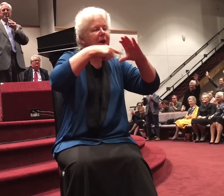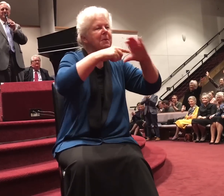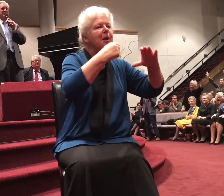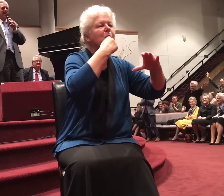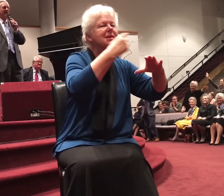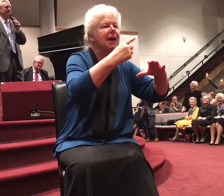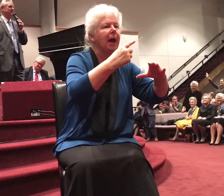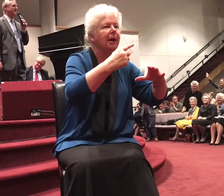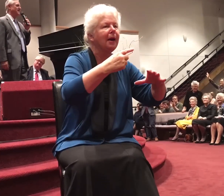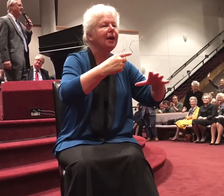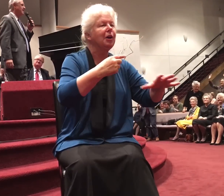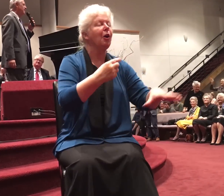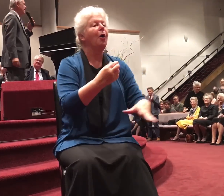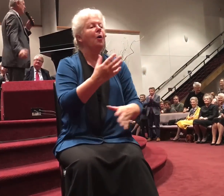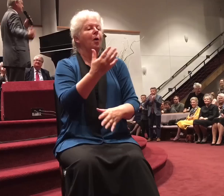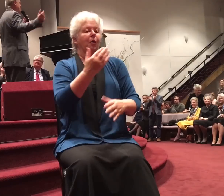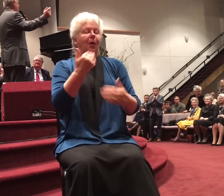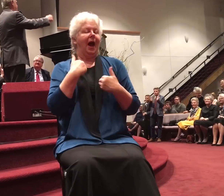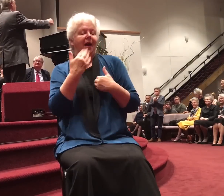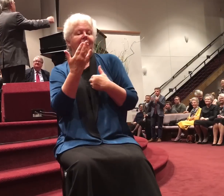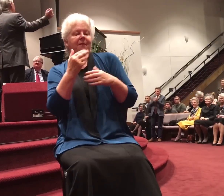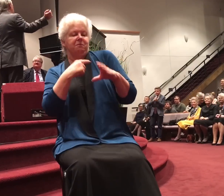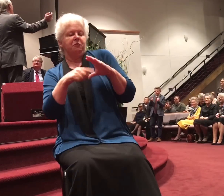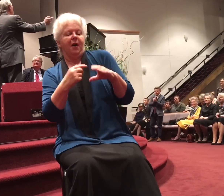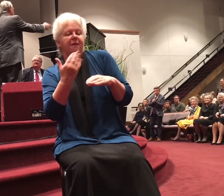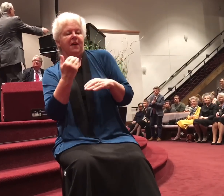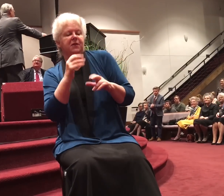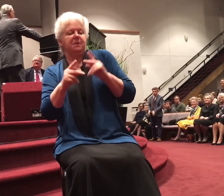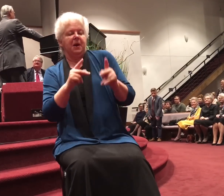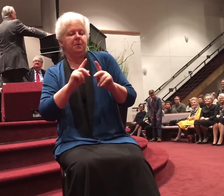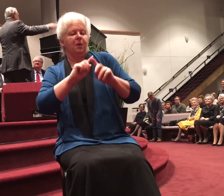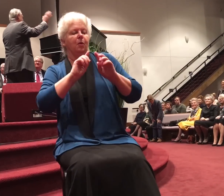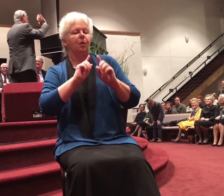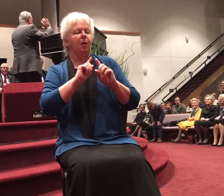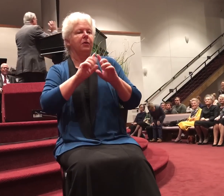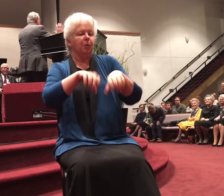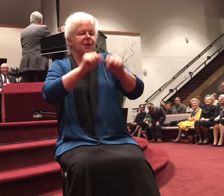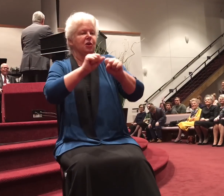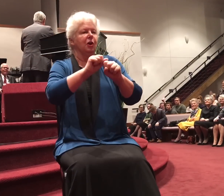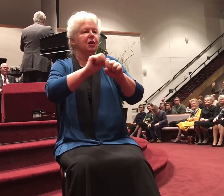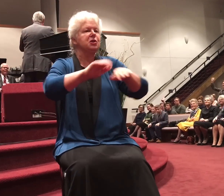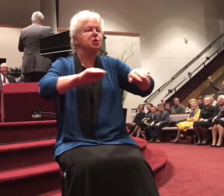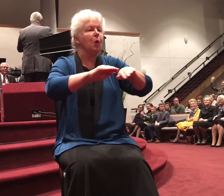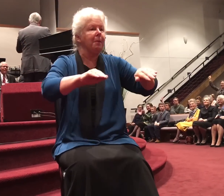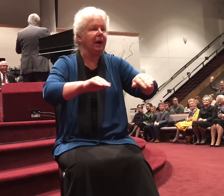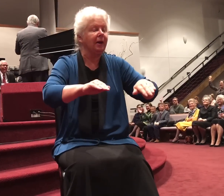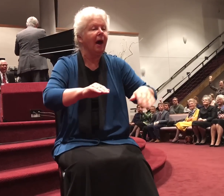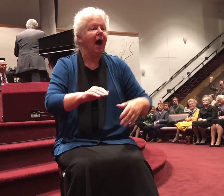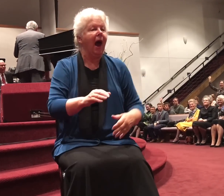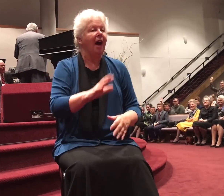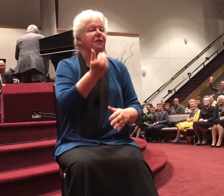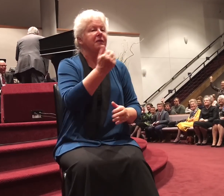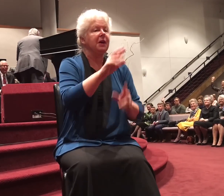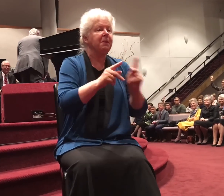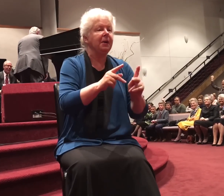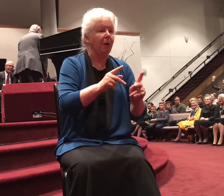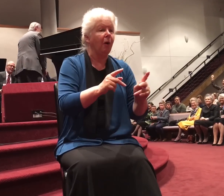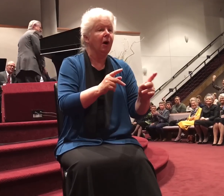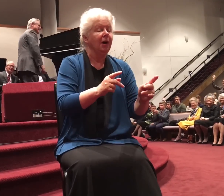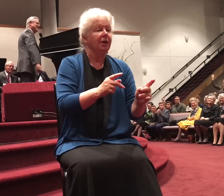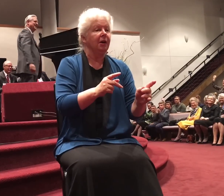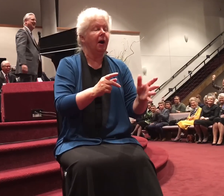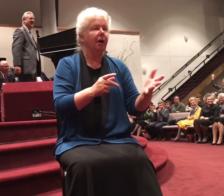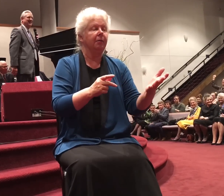And then they say, we stopped off at Joel's place and 5 people got drunk at Joel's